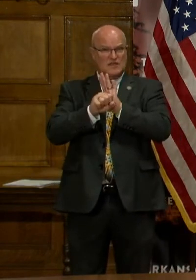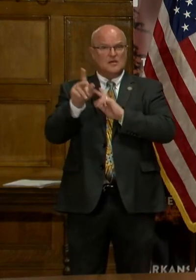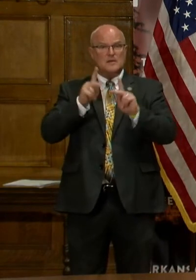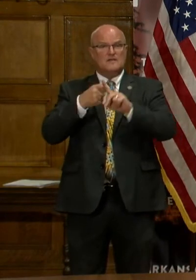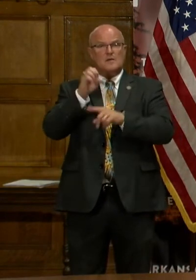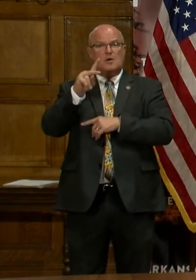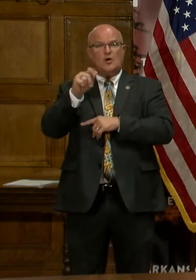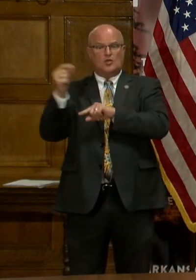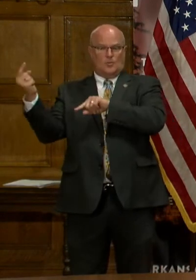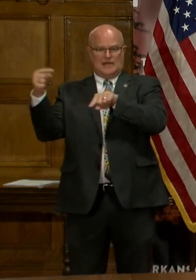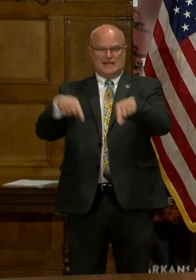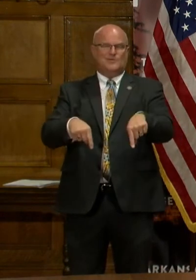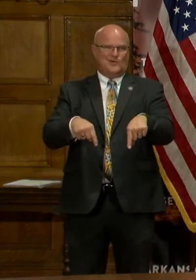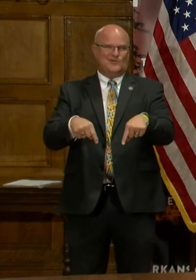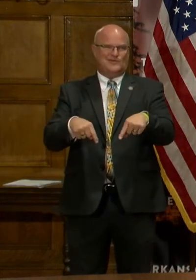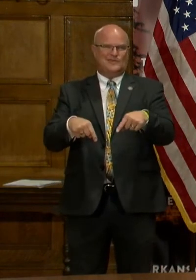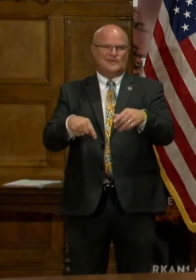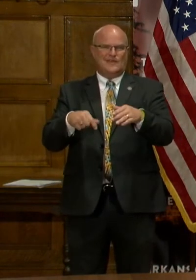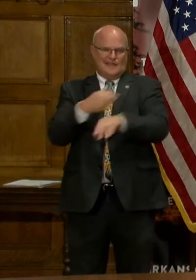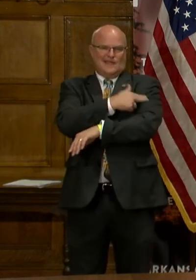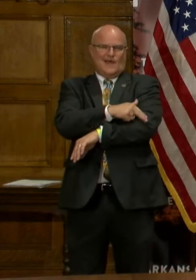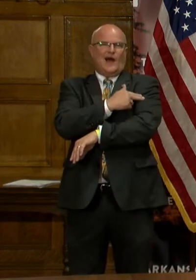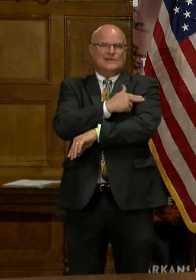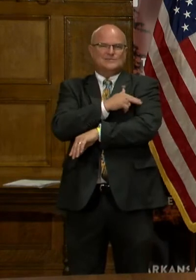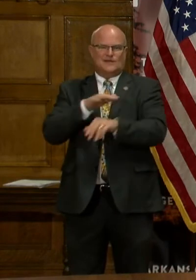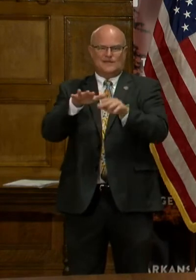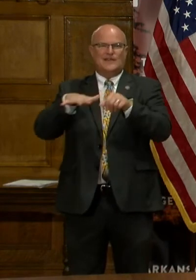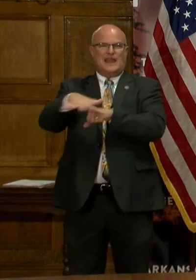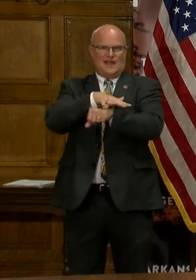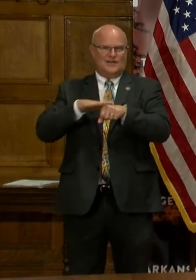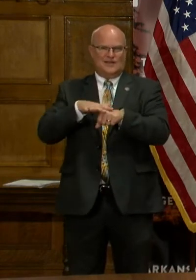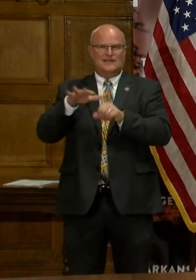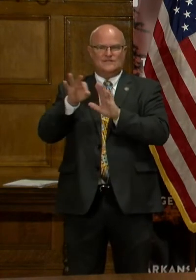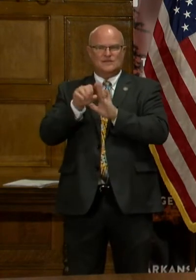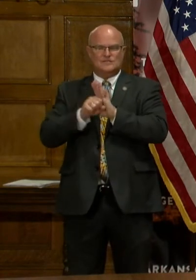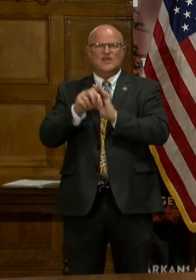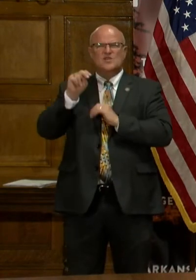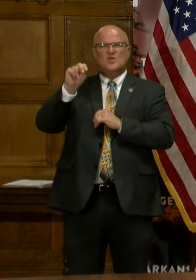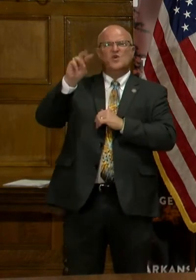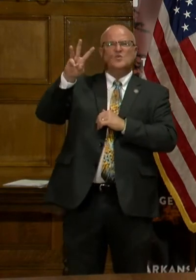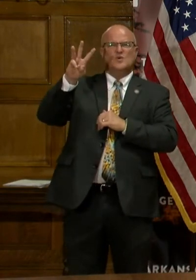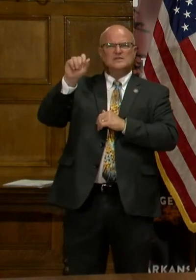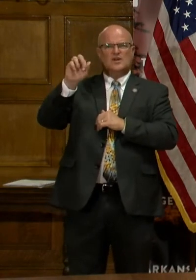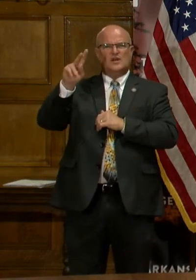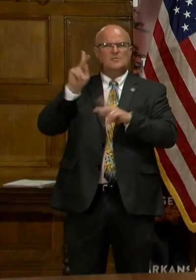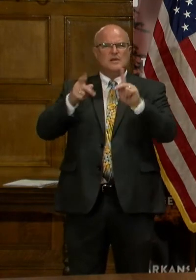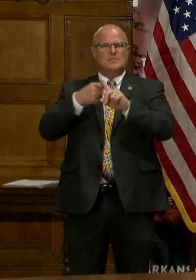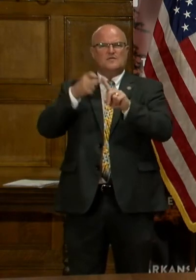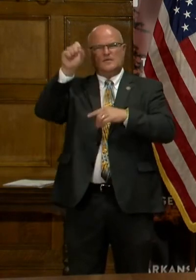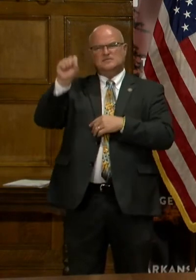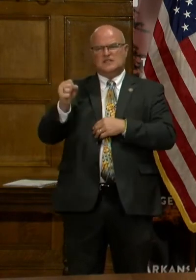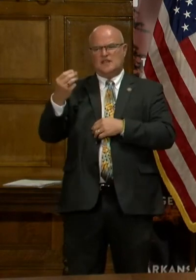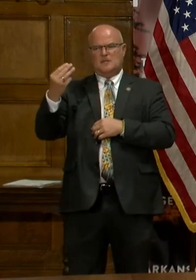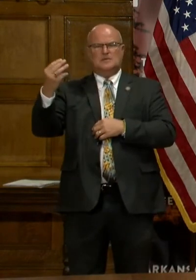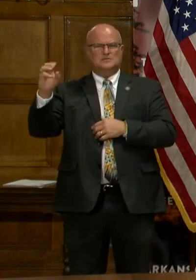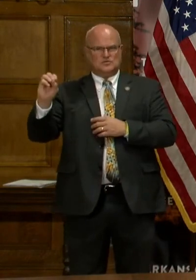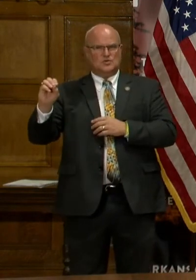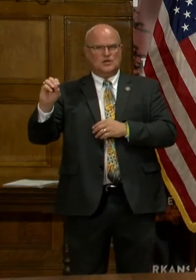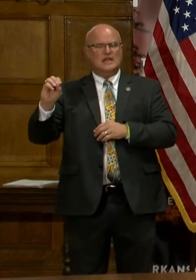from Oklahoma that's their hospital in their vicinity. Northwest Arkansas is going to have people from southern